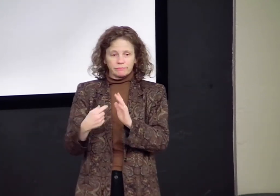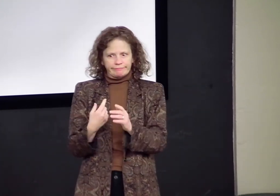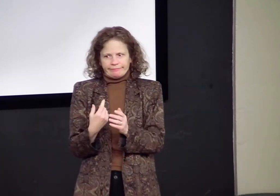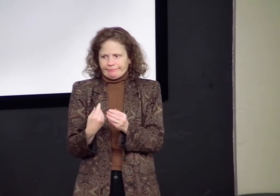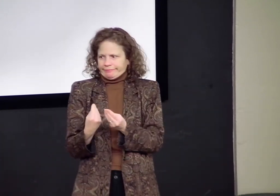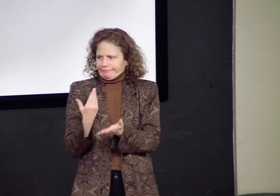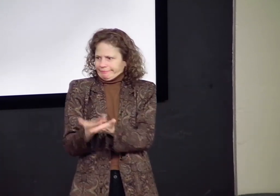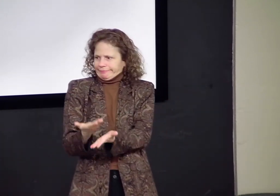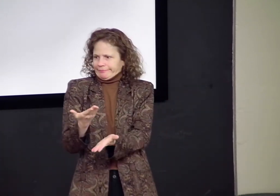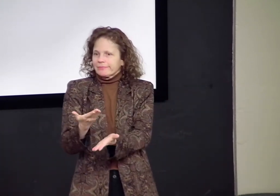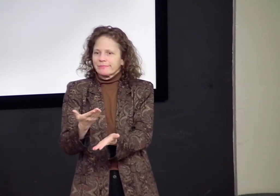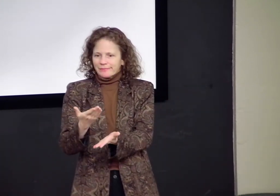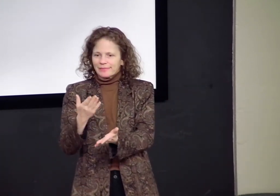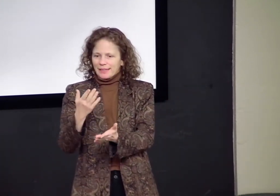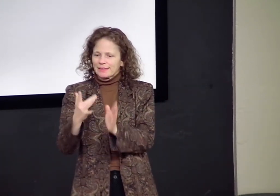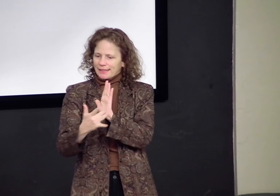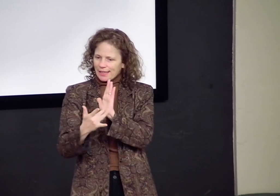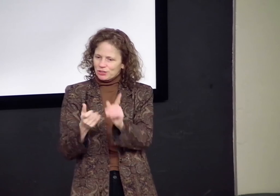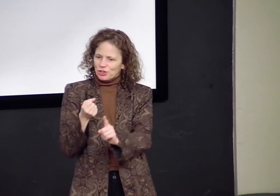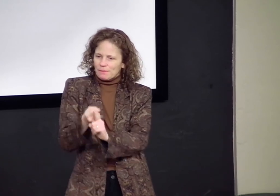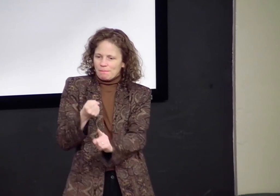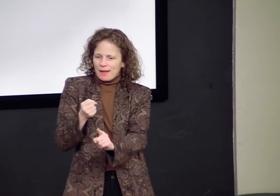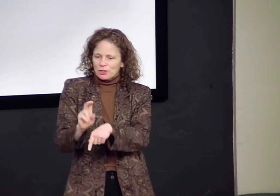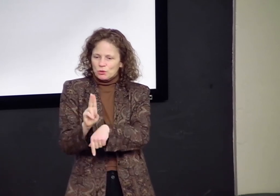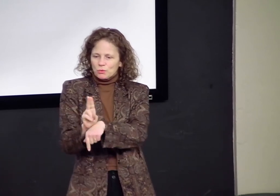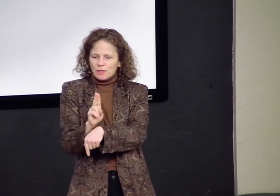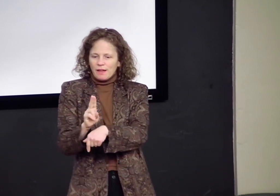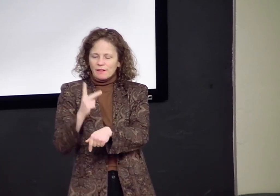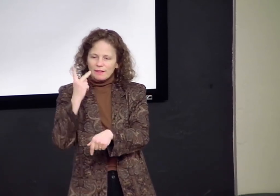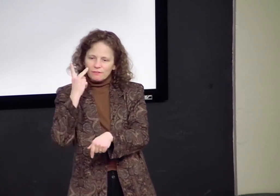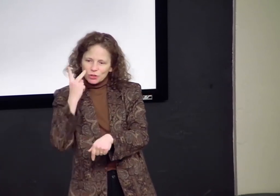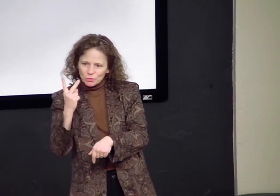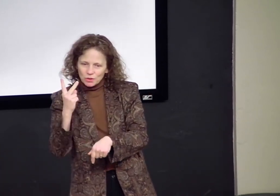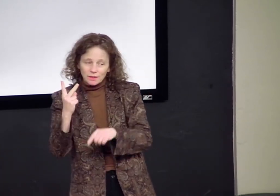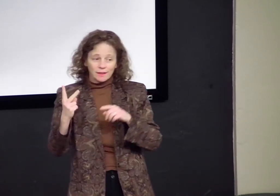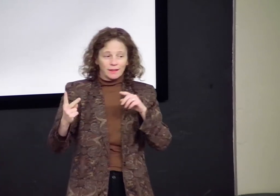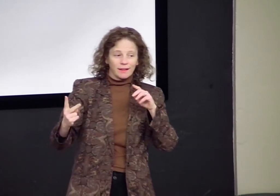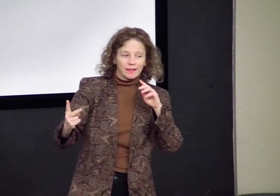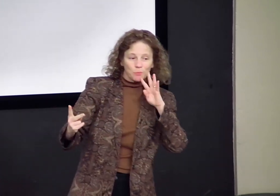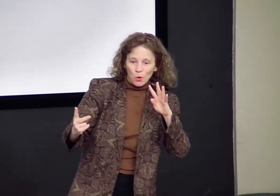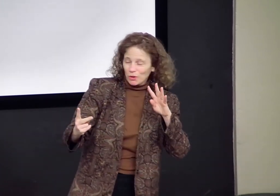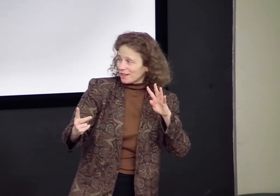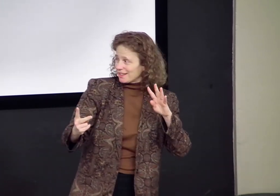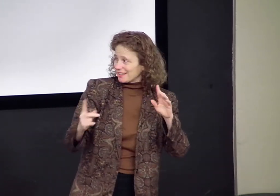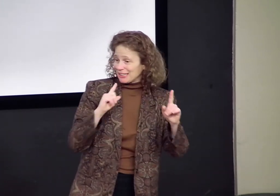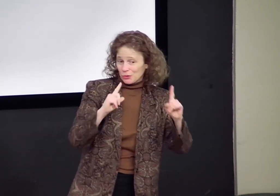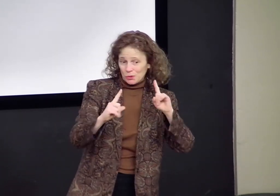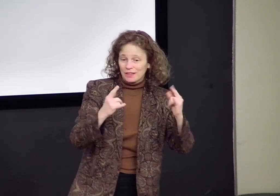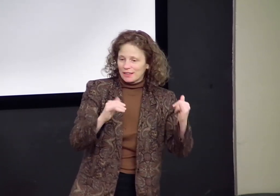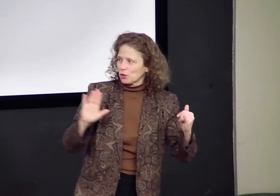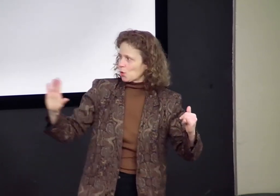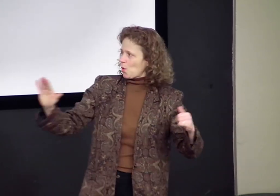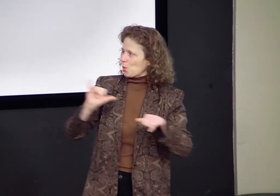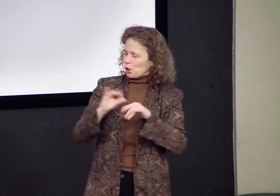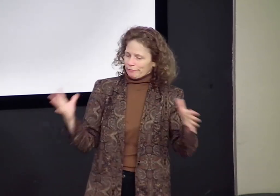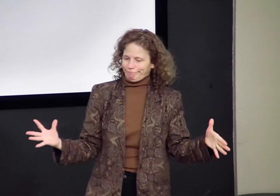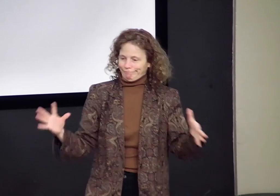behind the person who was on the video call, and several other factors about how that played a part on the discourse